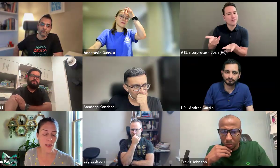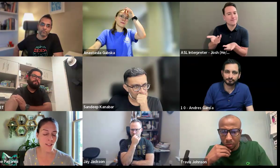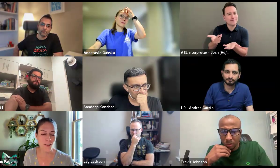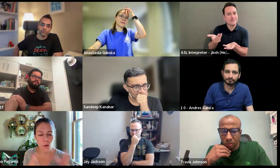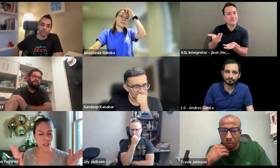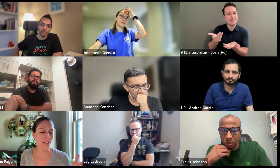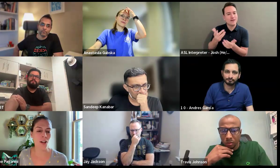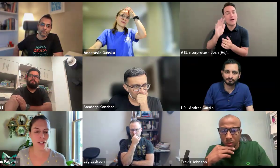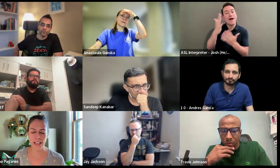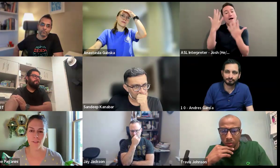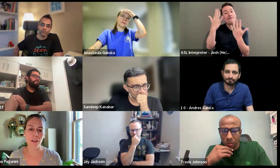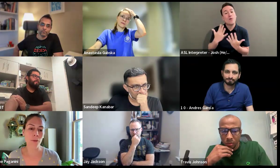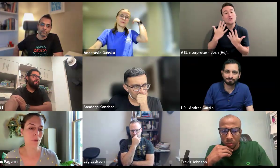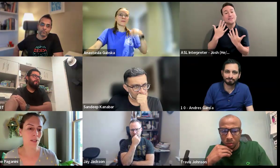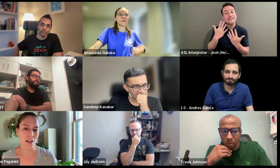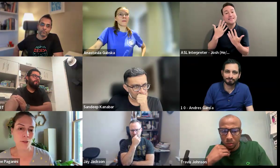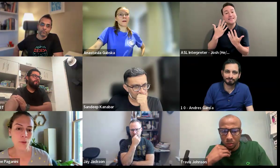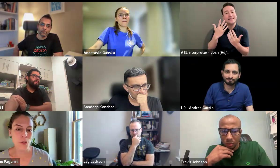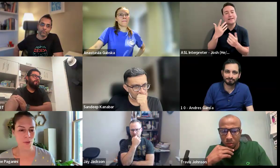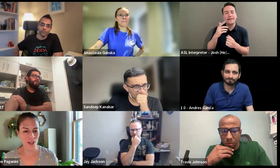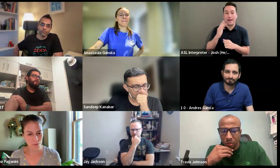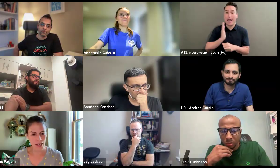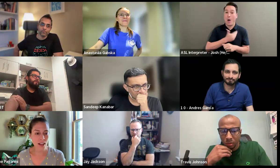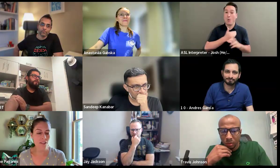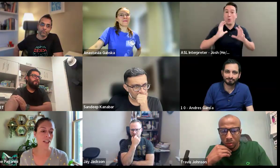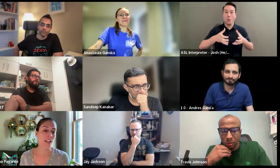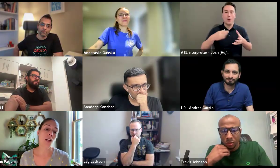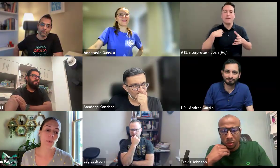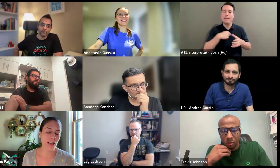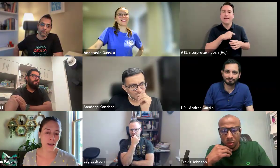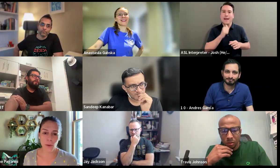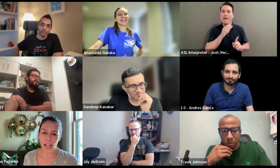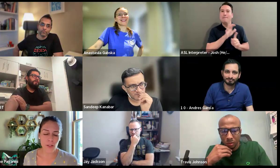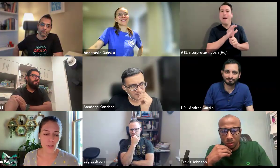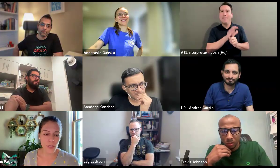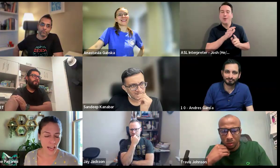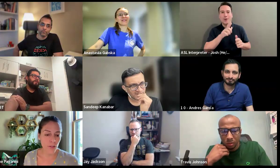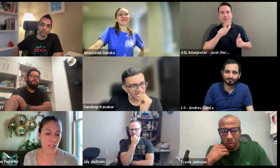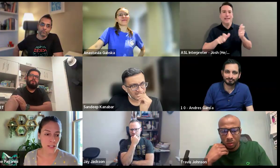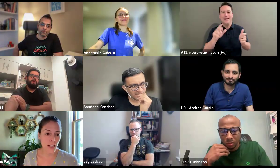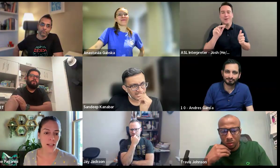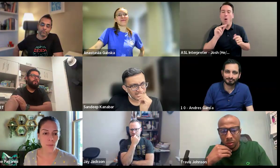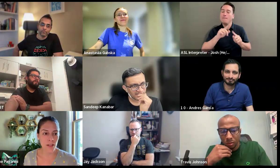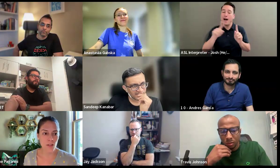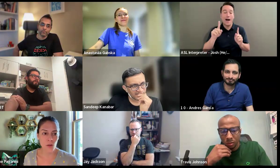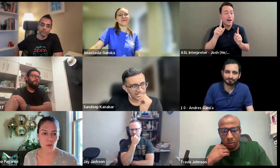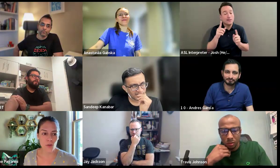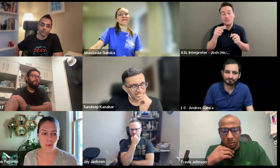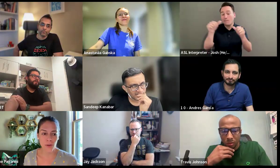mean, unfortunately, it's not going to get viral with our group because we're not big enough, but we have to do it every single time. And so,